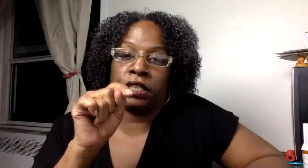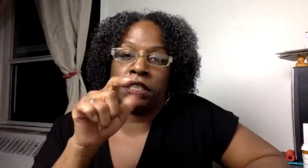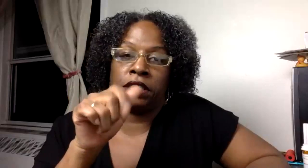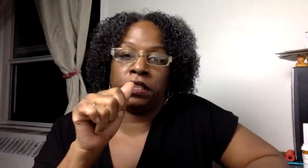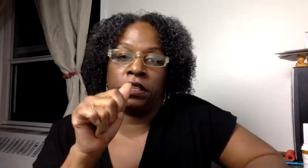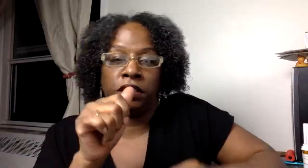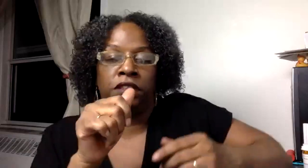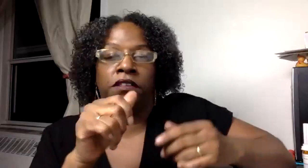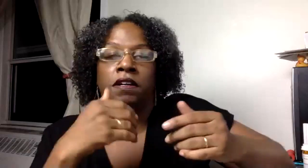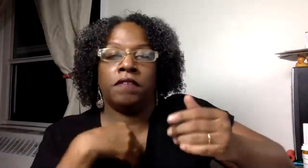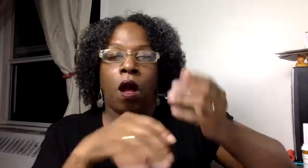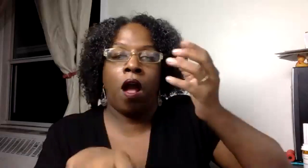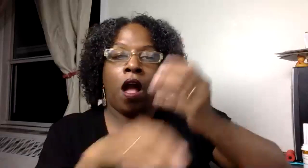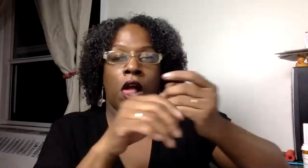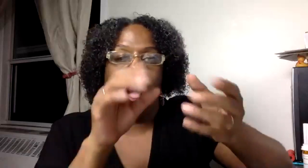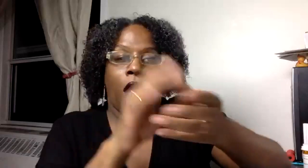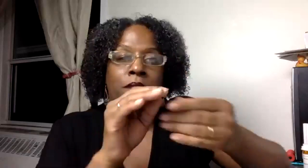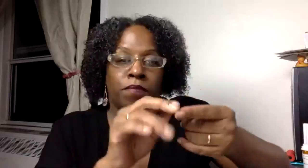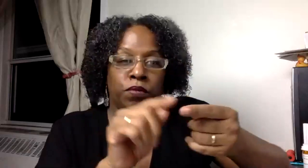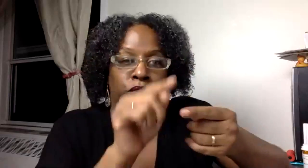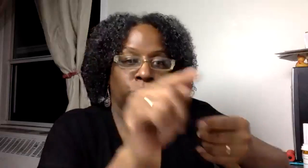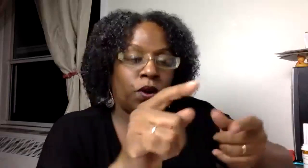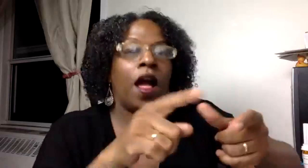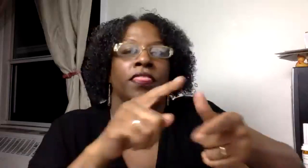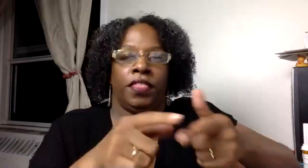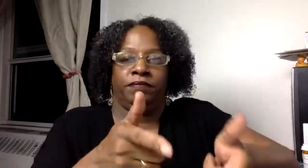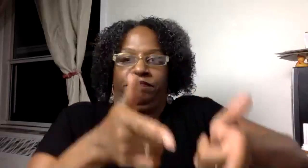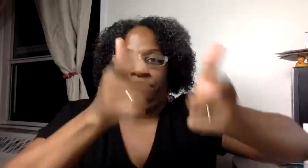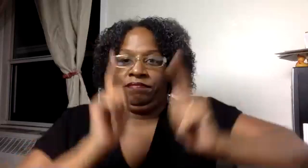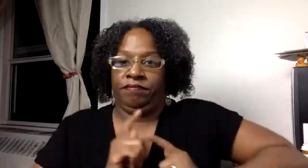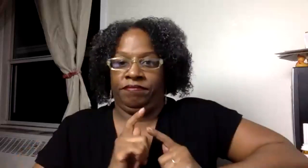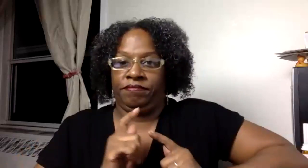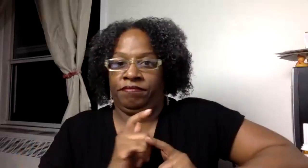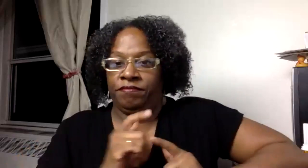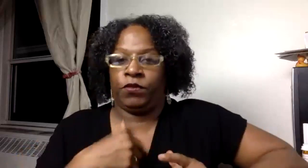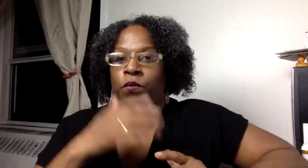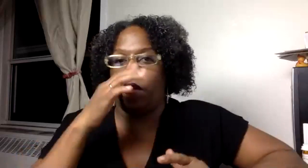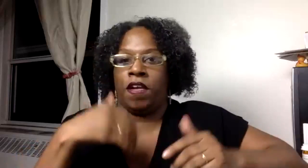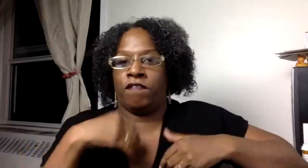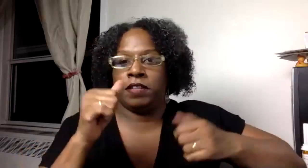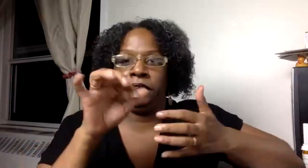This is Mama. All right, we're going to bring it over to Mama Krista. She wants to add a comment to you, Divya, then we're going to come back to me.